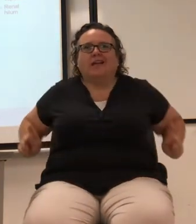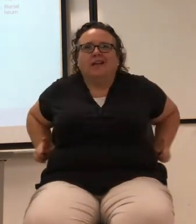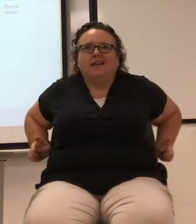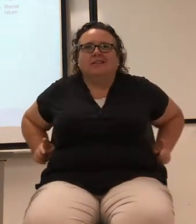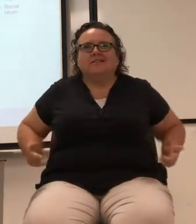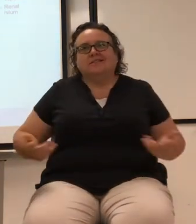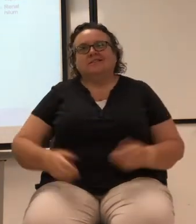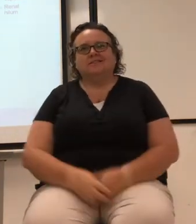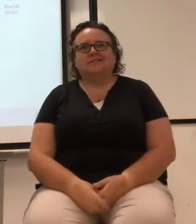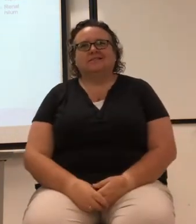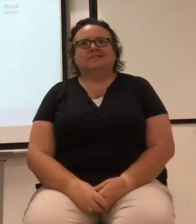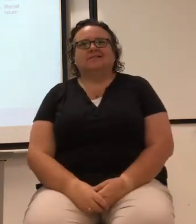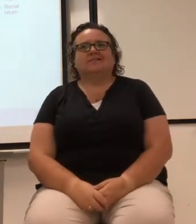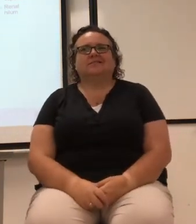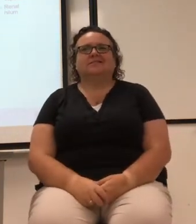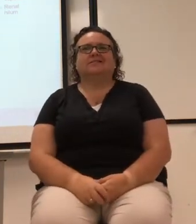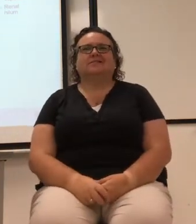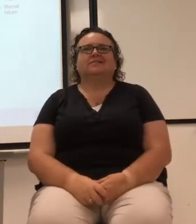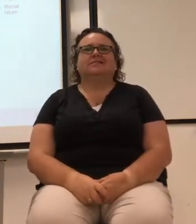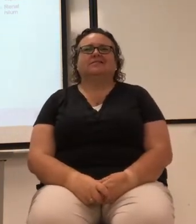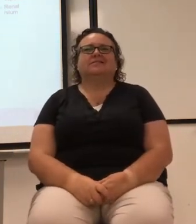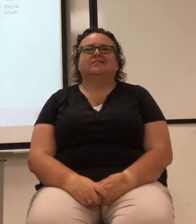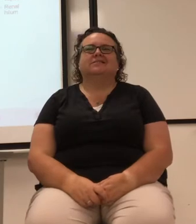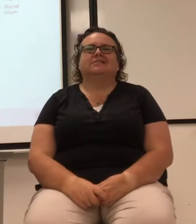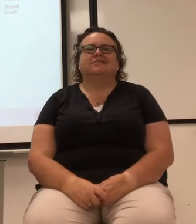Secured by a renal fascia.